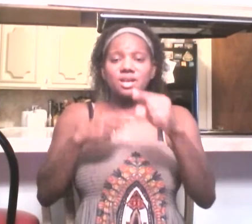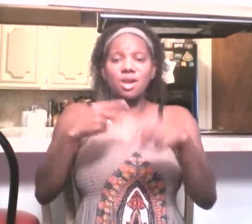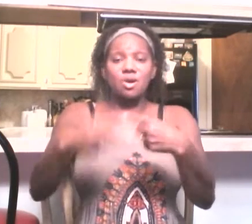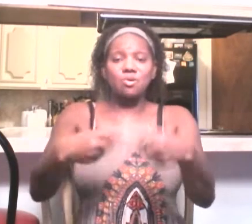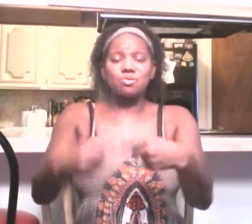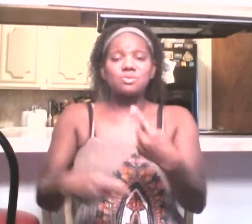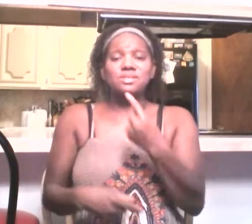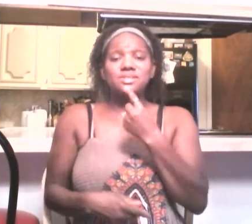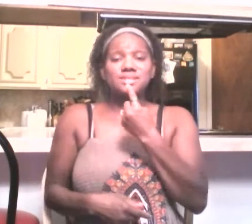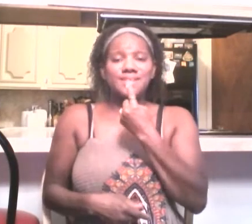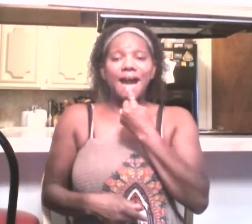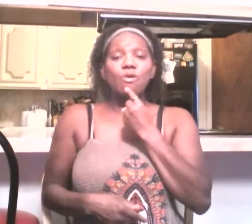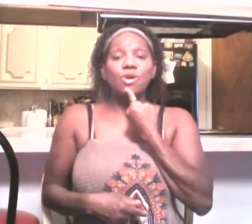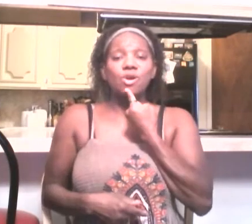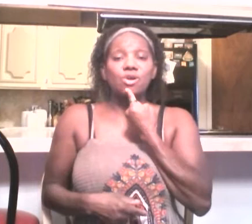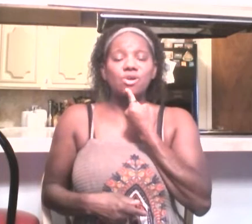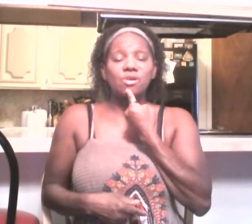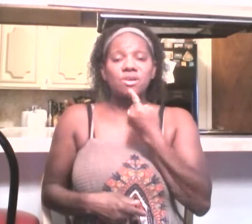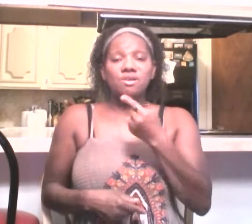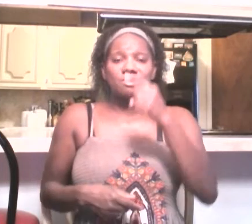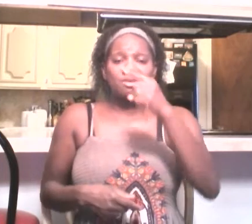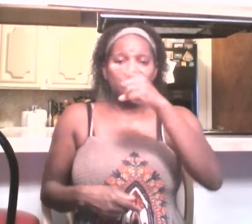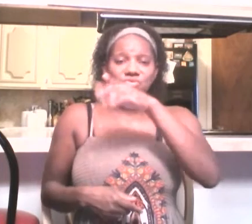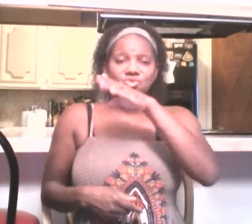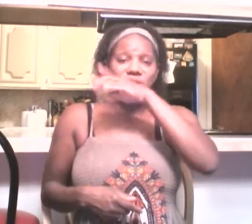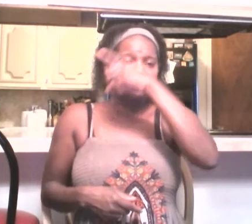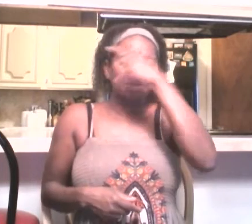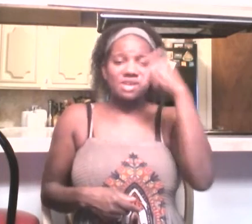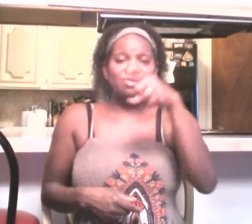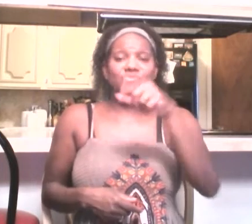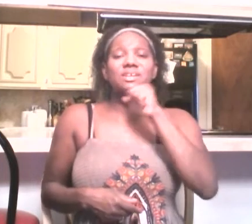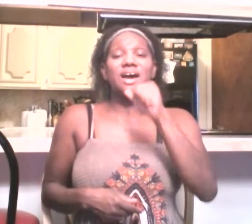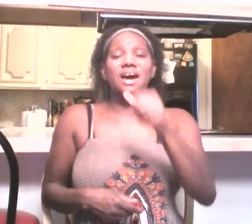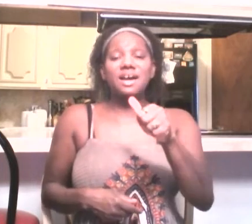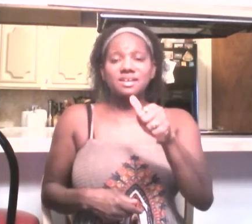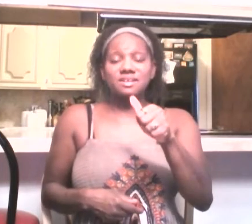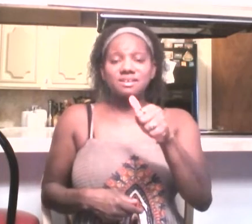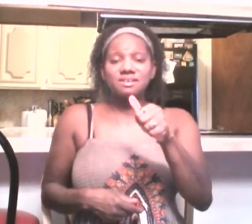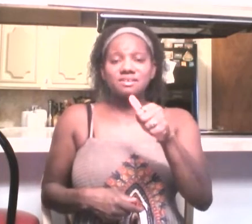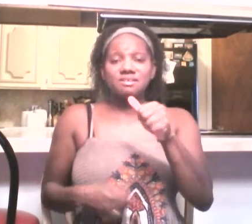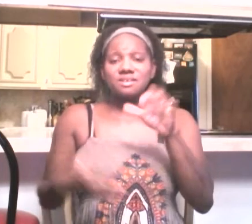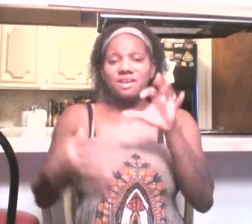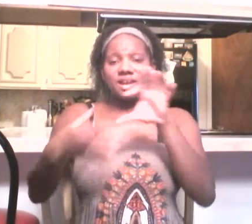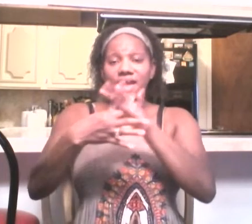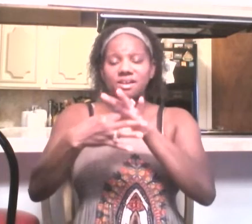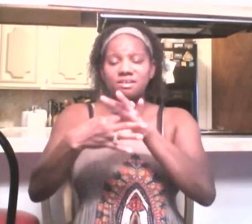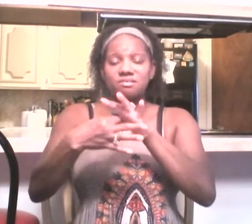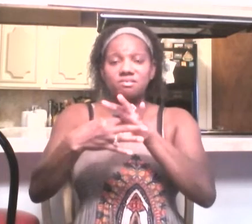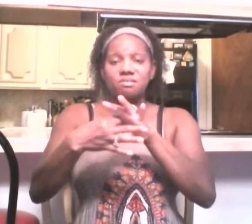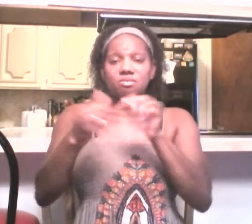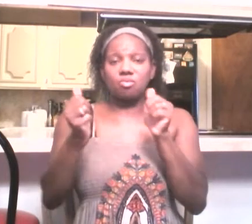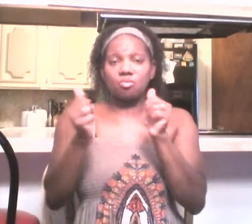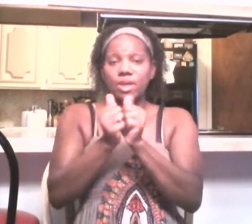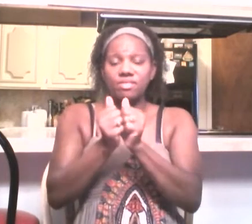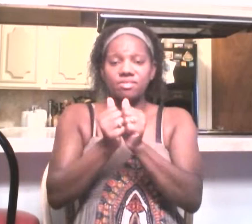it can go sour just because you did not connect with